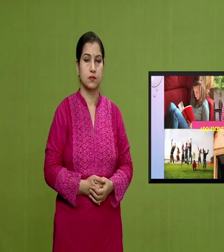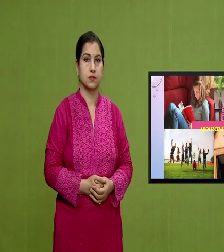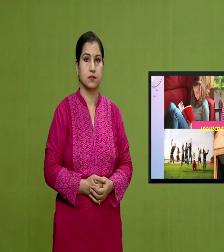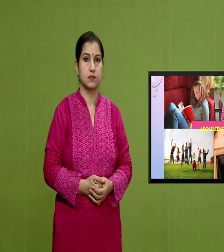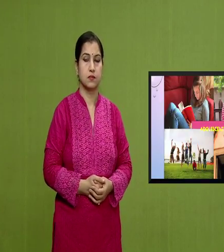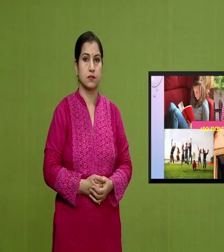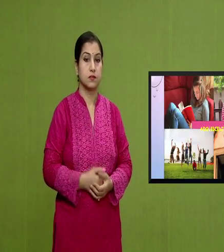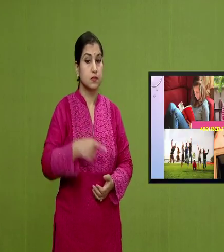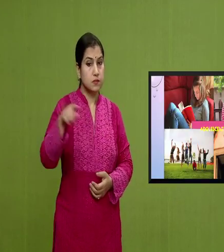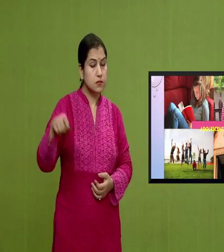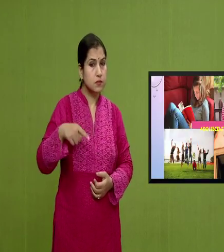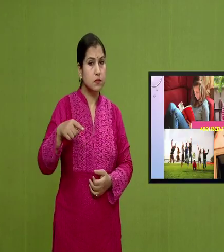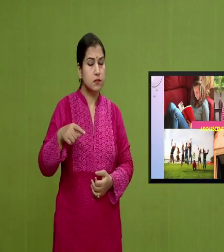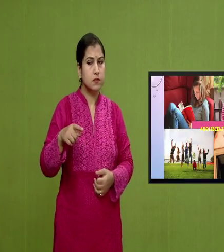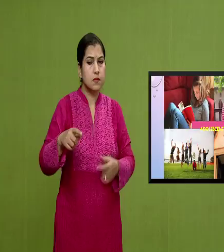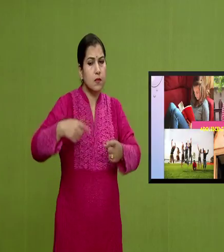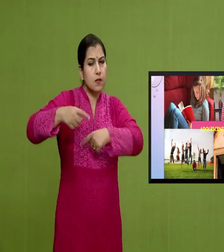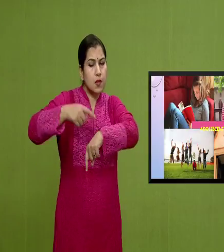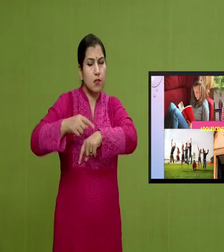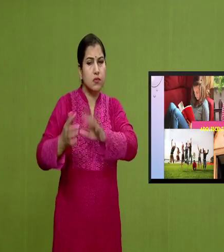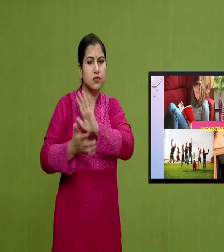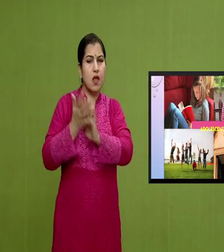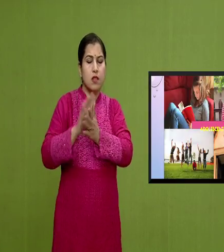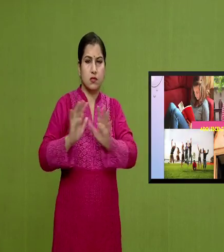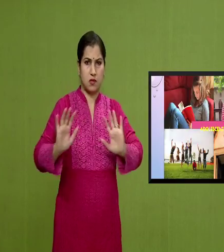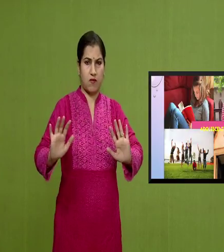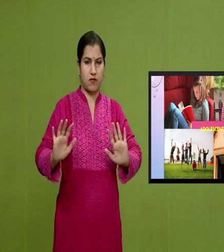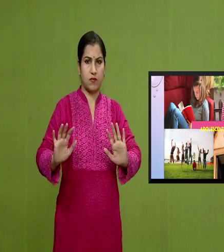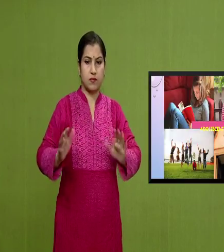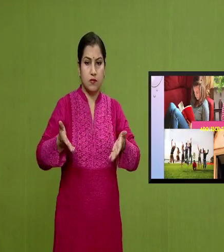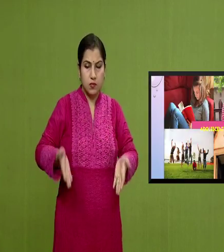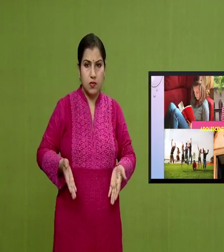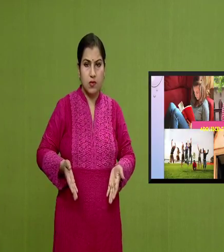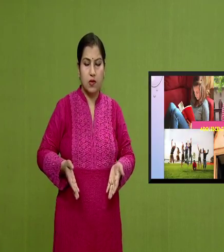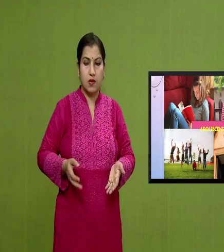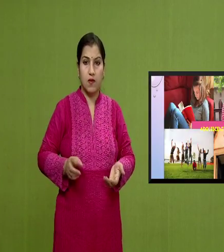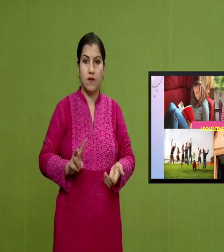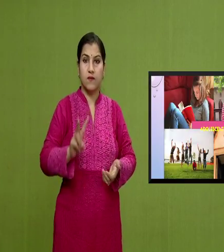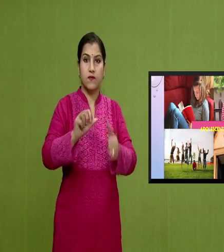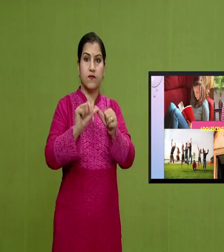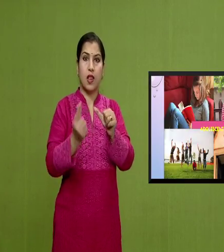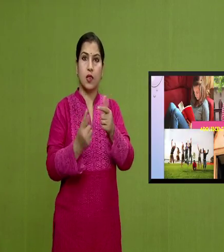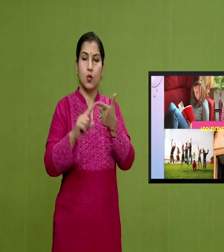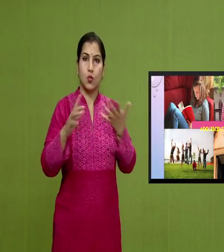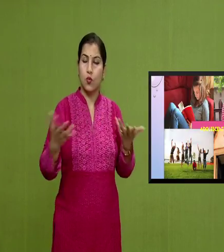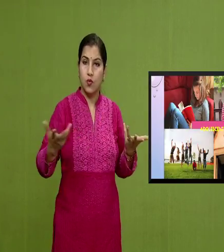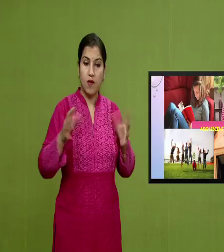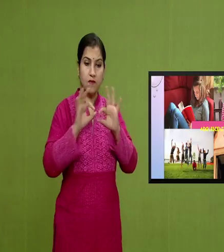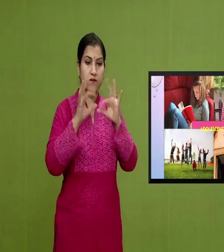They often challenge the existing value system of the family and